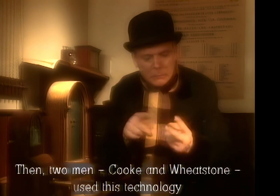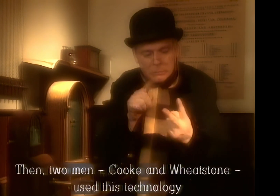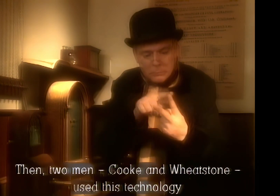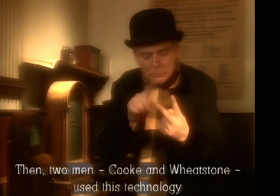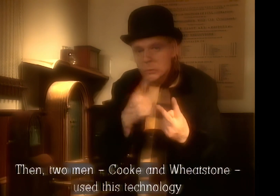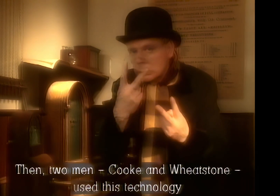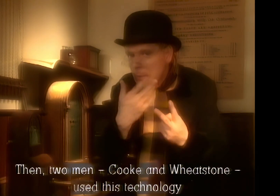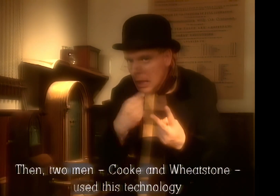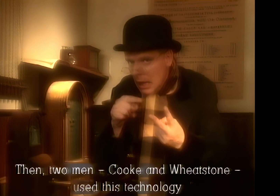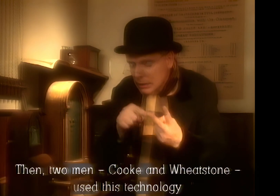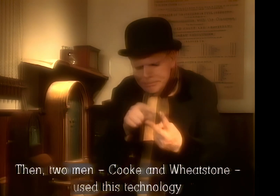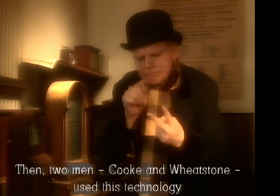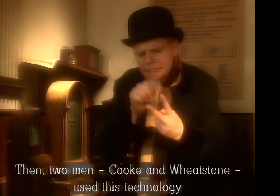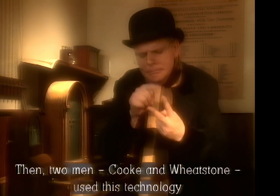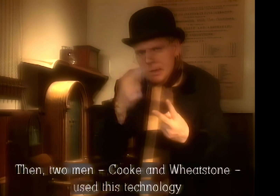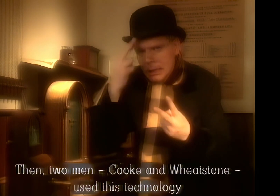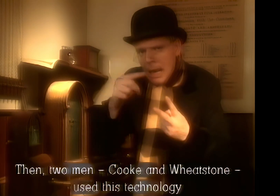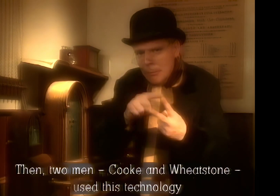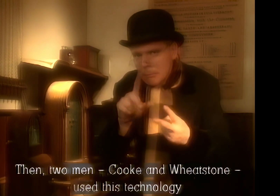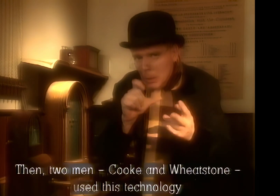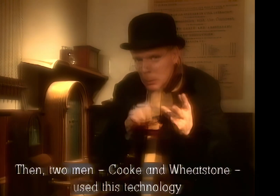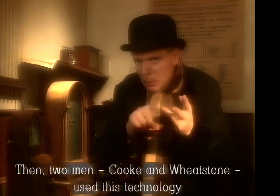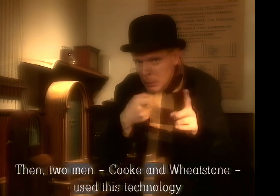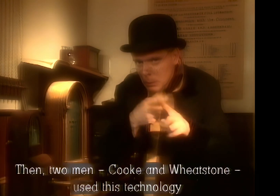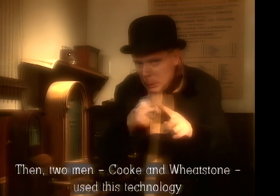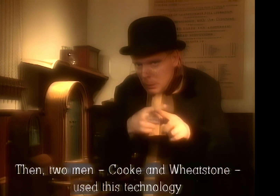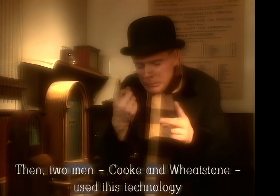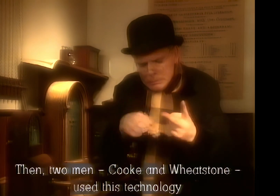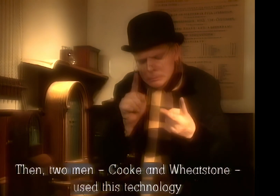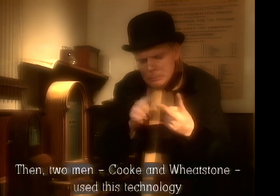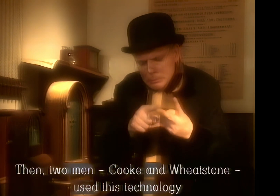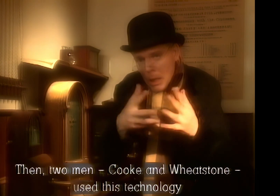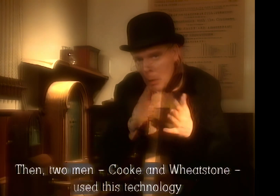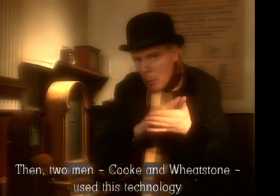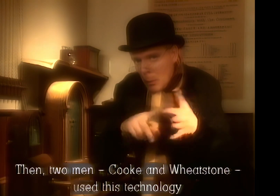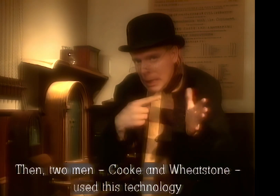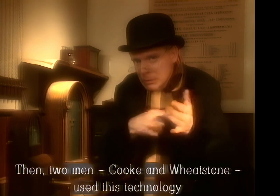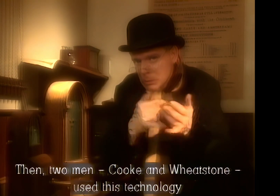Then, two men, Cook and Wheatstone,